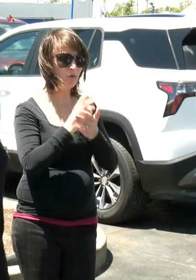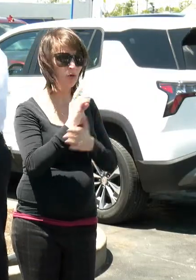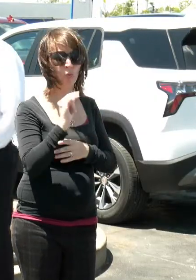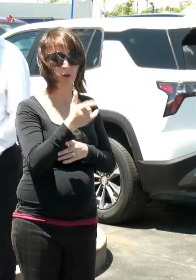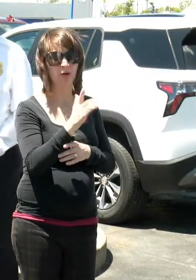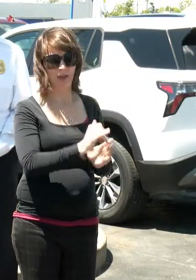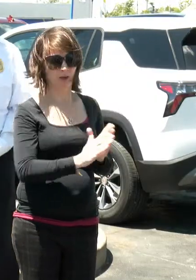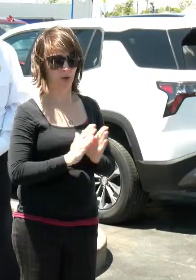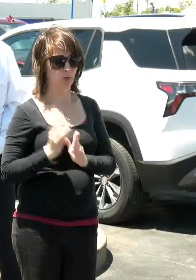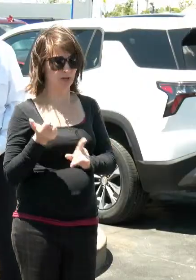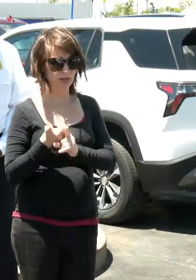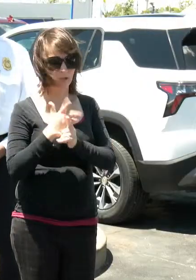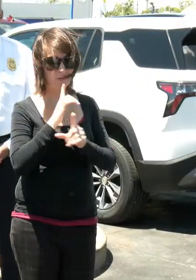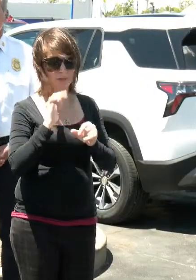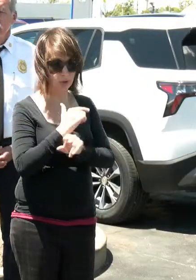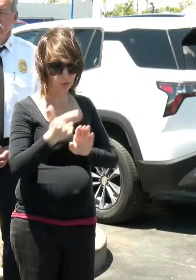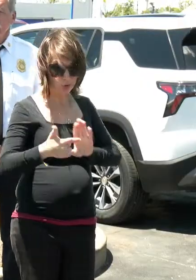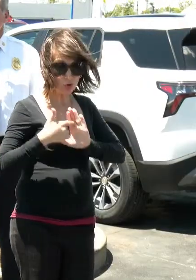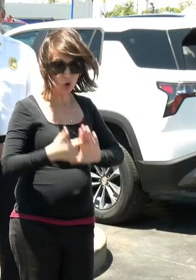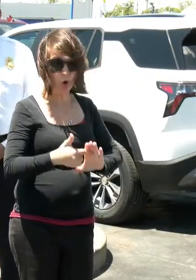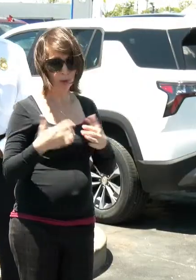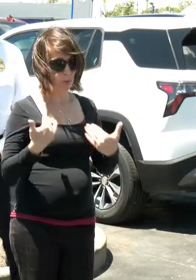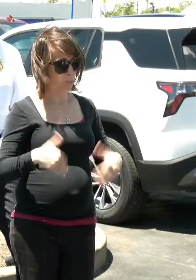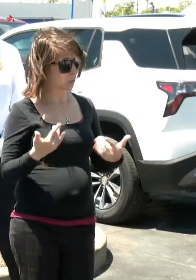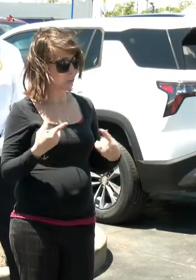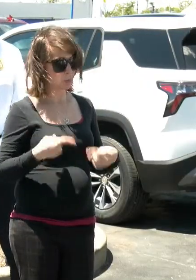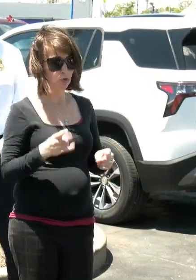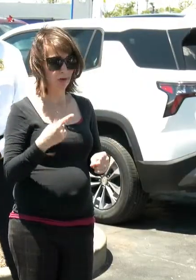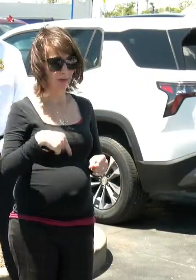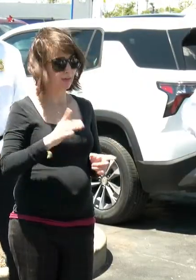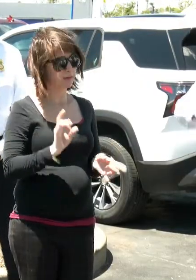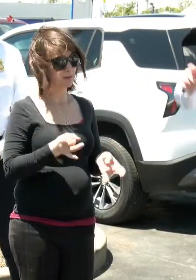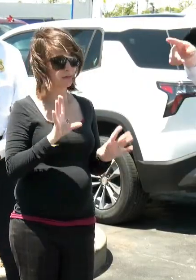the community is showing in this extremely difficult time.